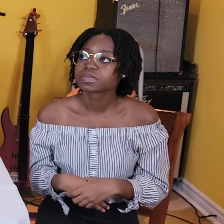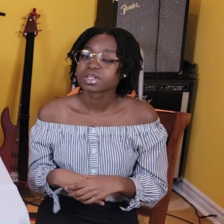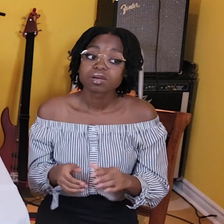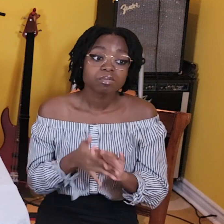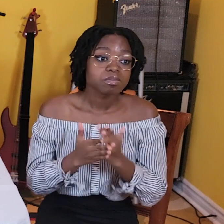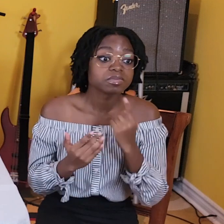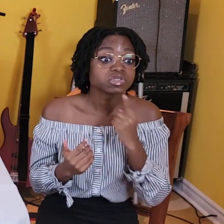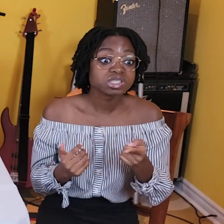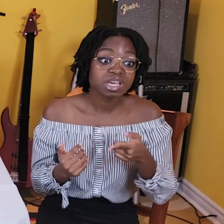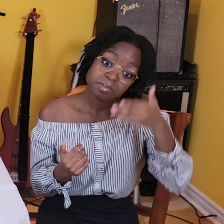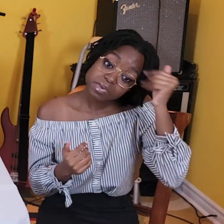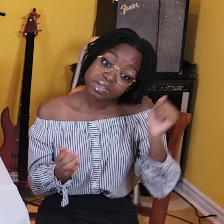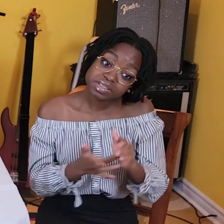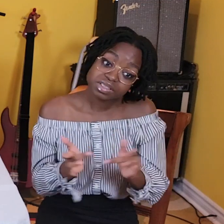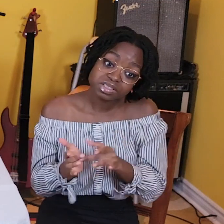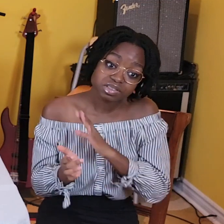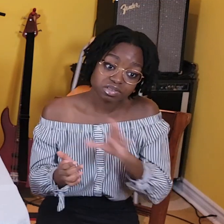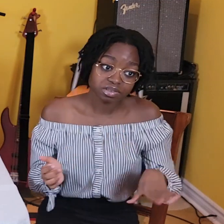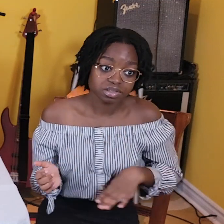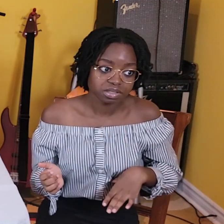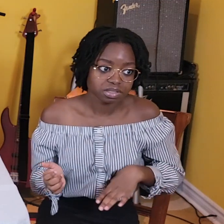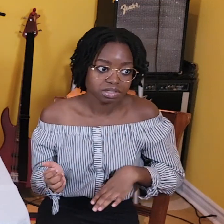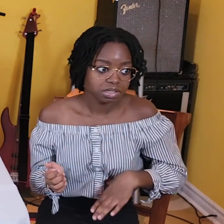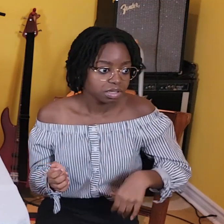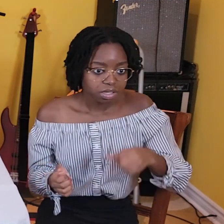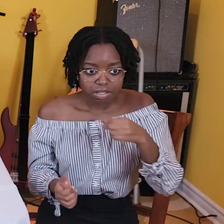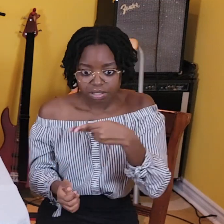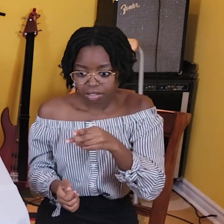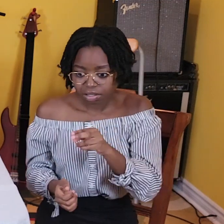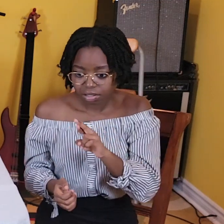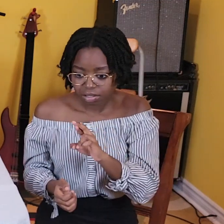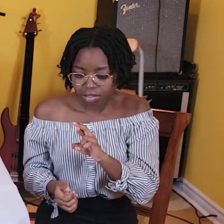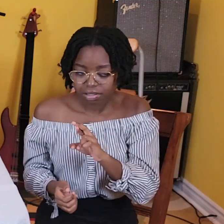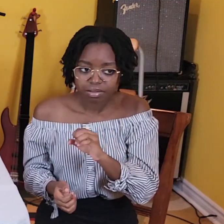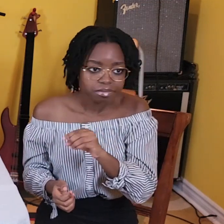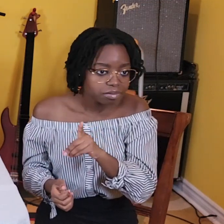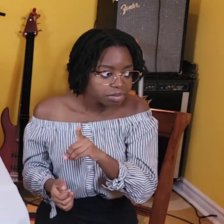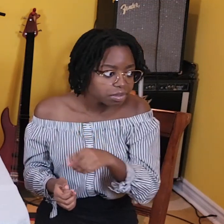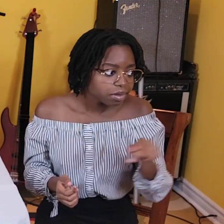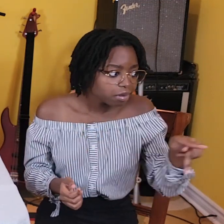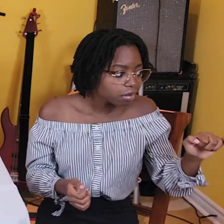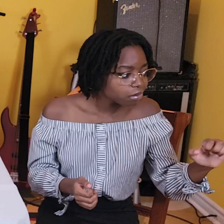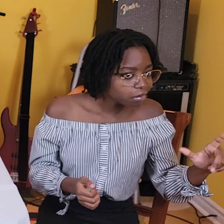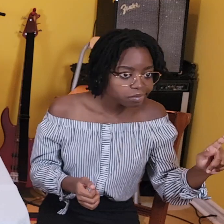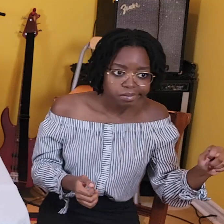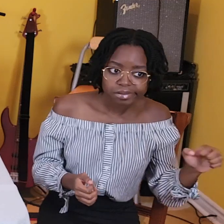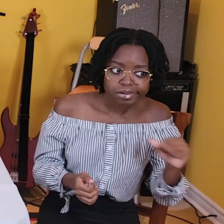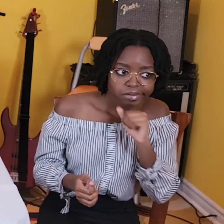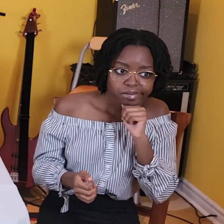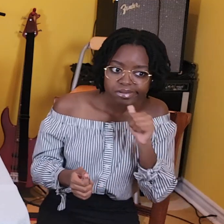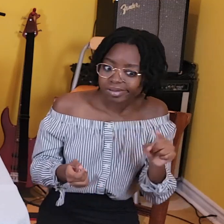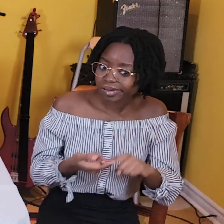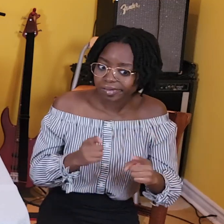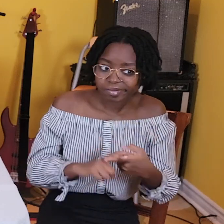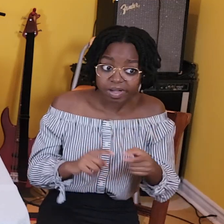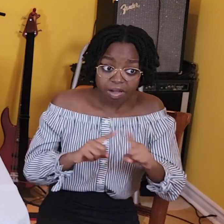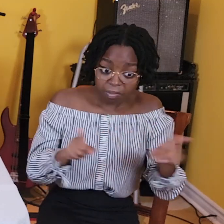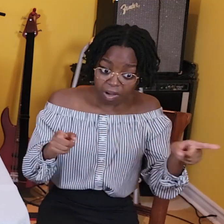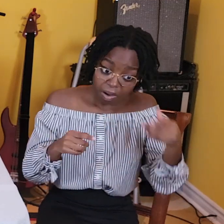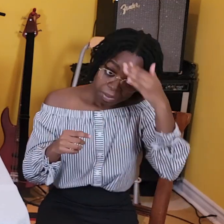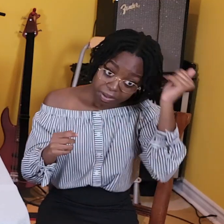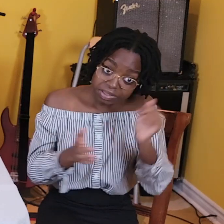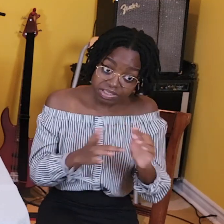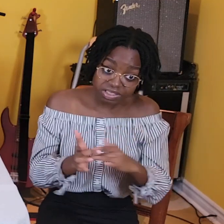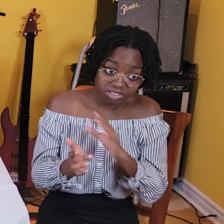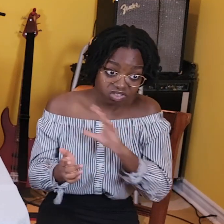Jesus Christ, even though Herod and Pilate did not get along, because of Jesus Christ, they came together,